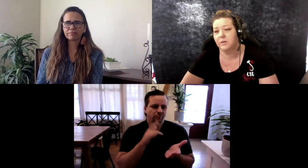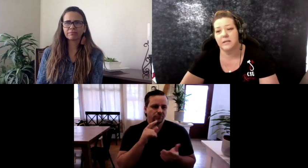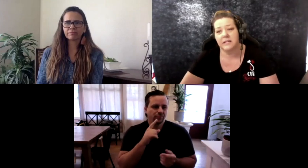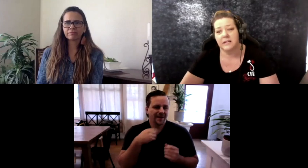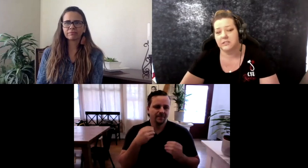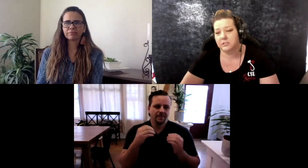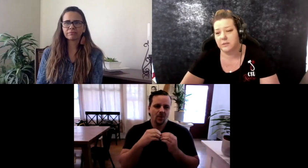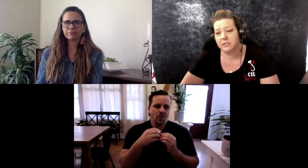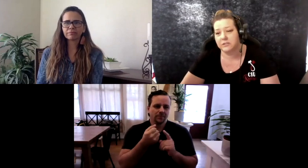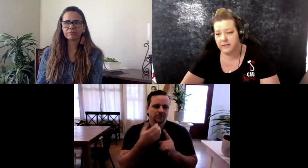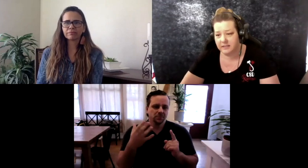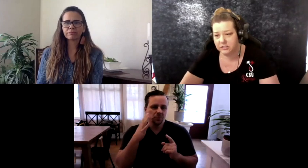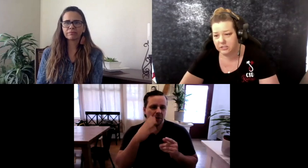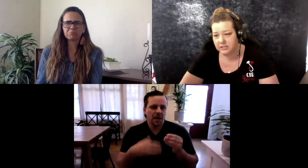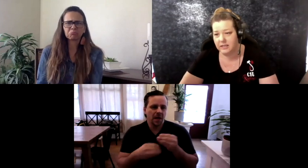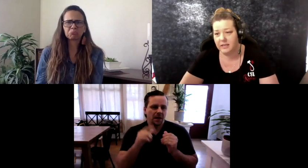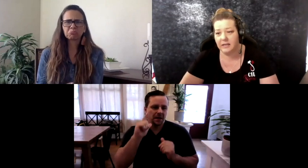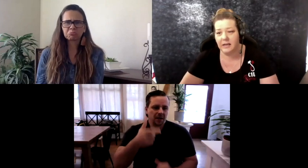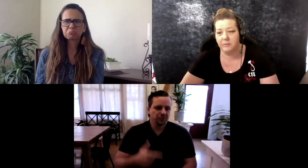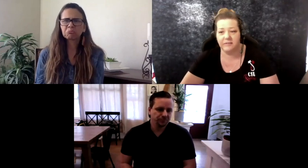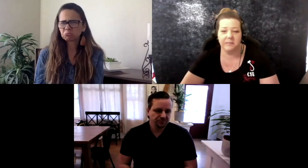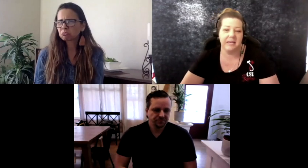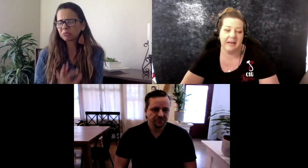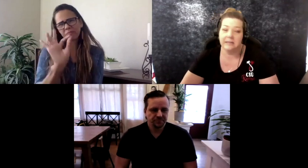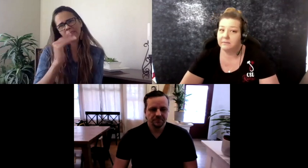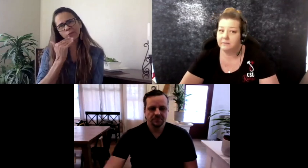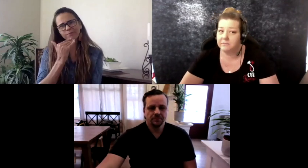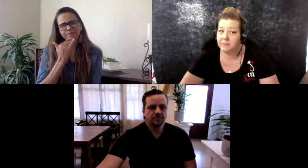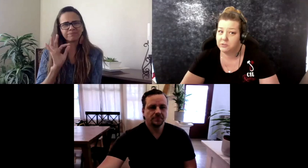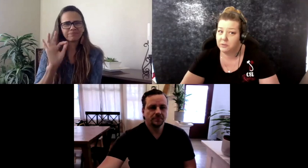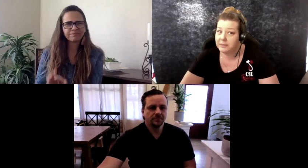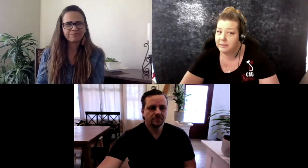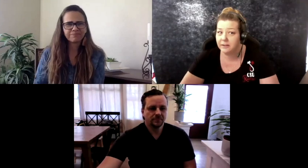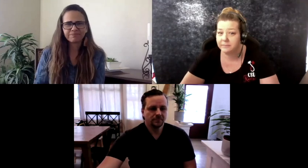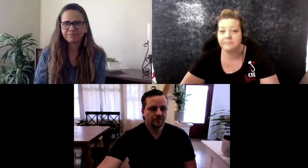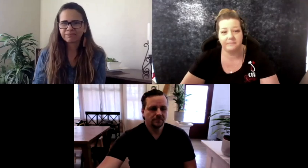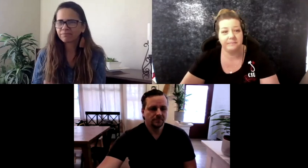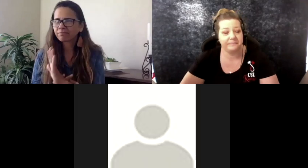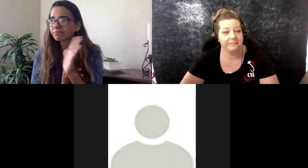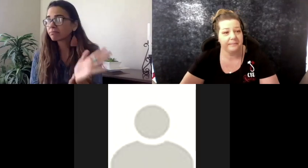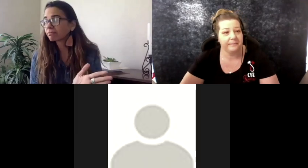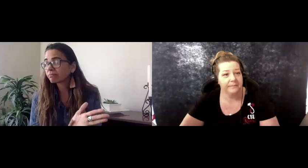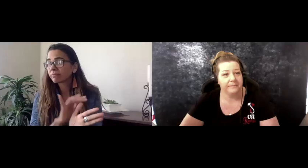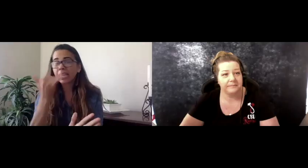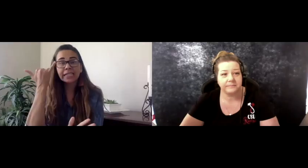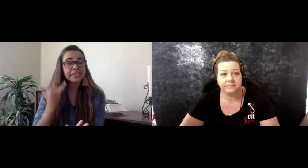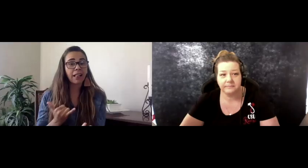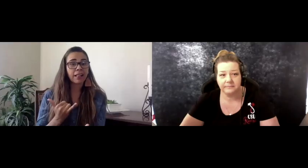So it's just been a huge advantage. And I will definitely be adding to my story a little bit later.